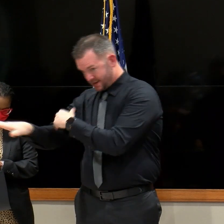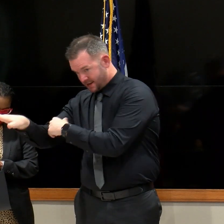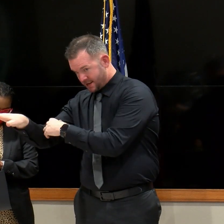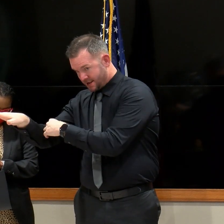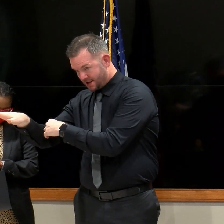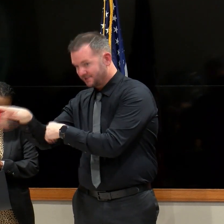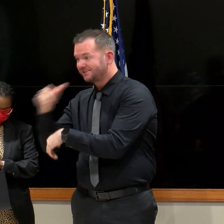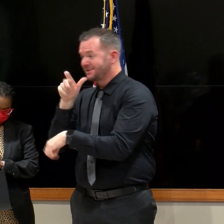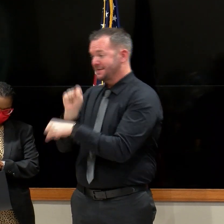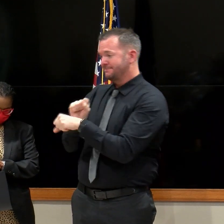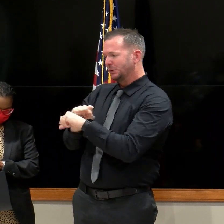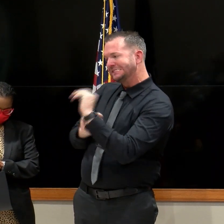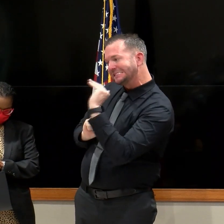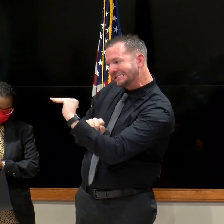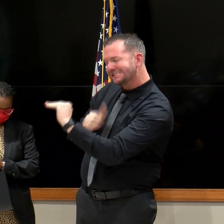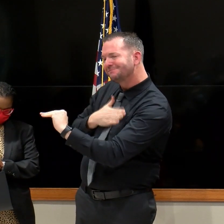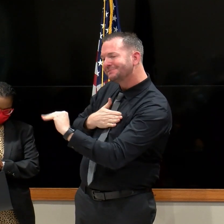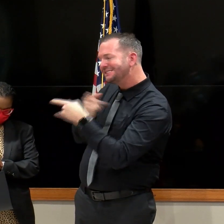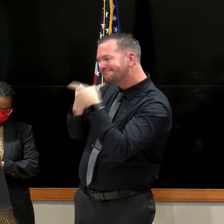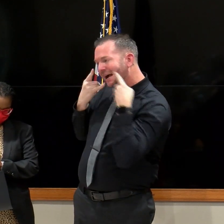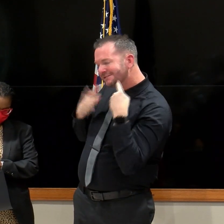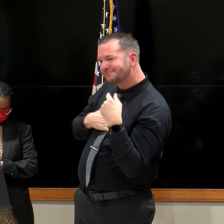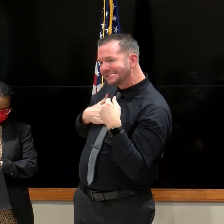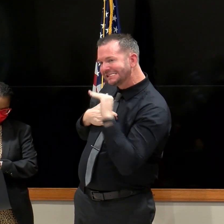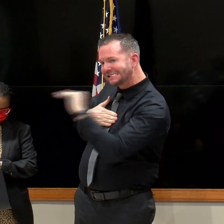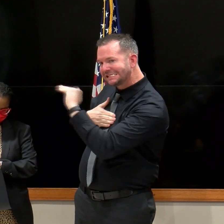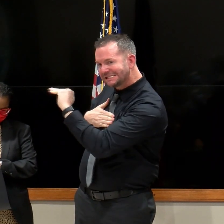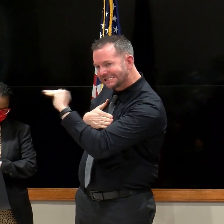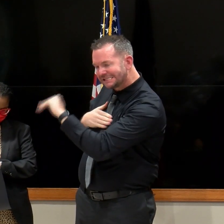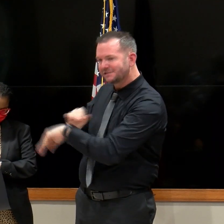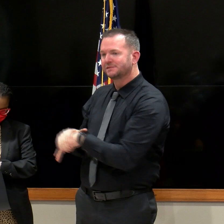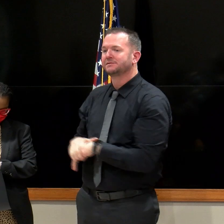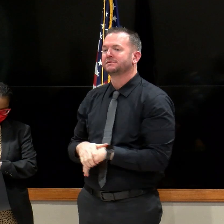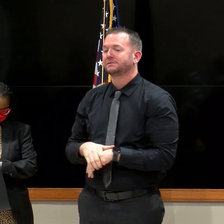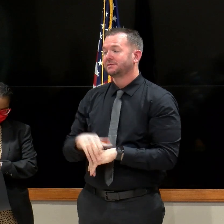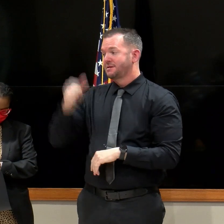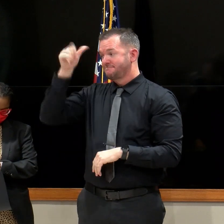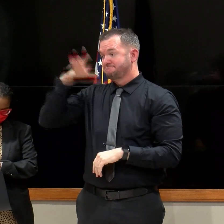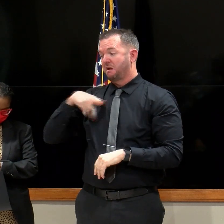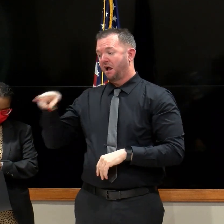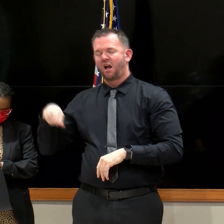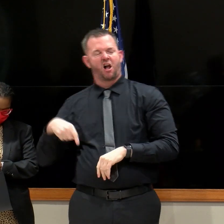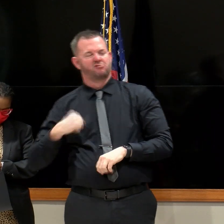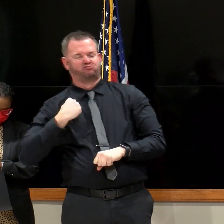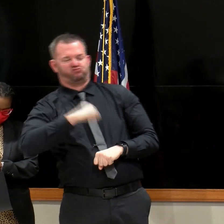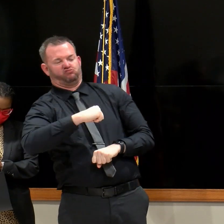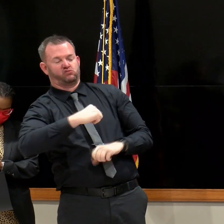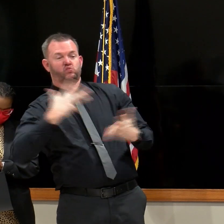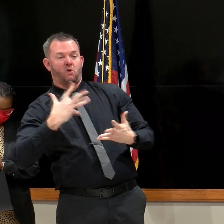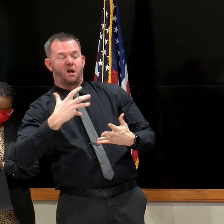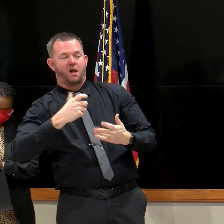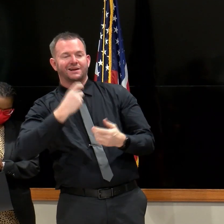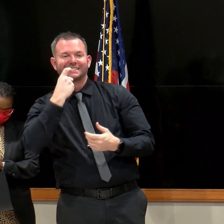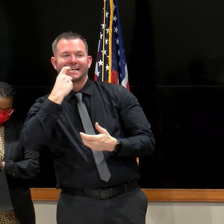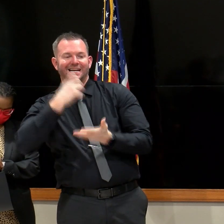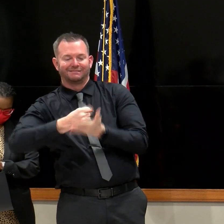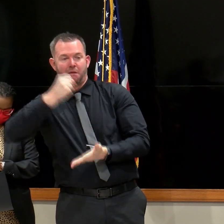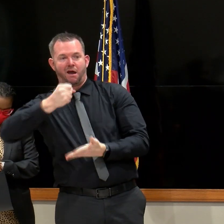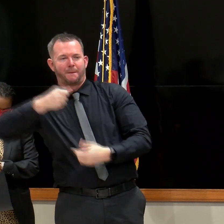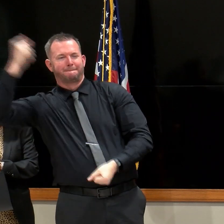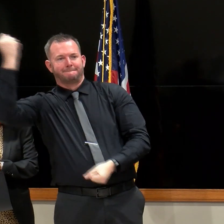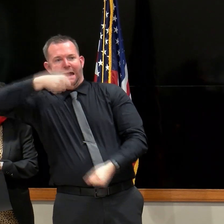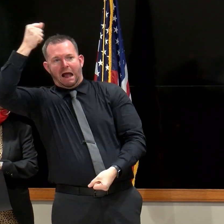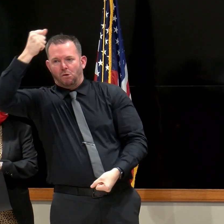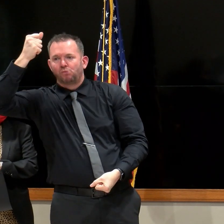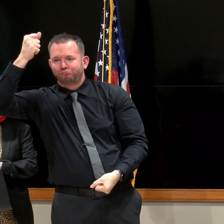the employees with a bottle over his head, and the employee ended up having to get